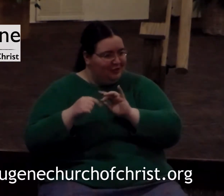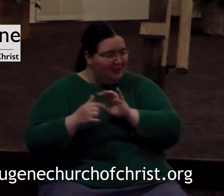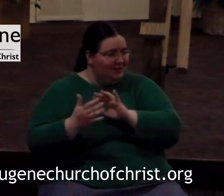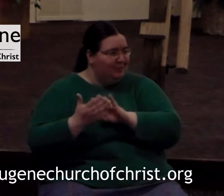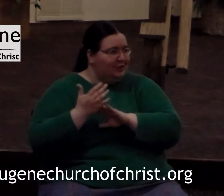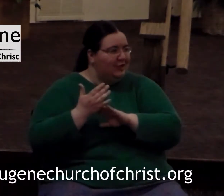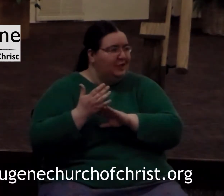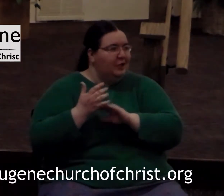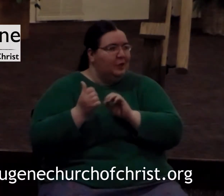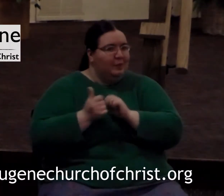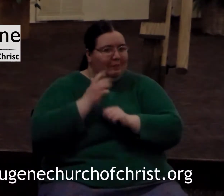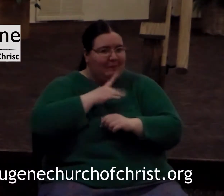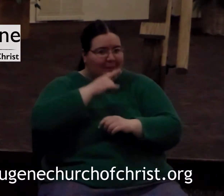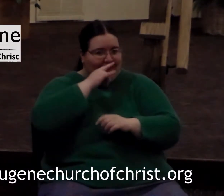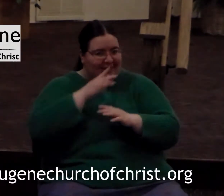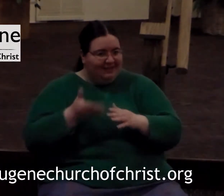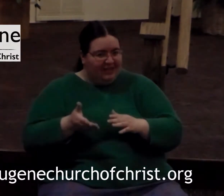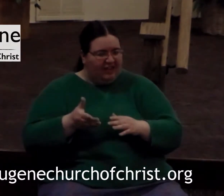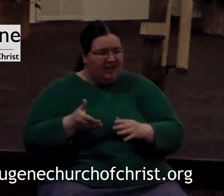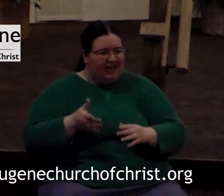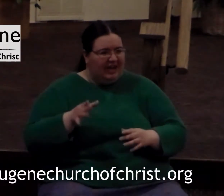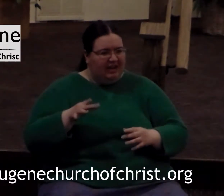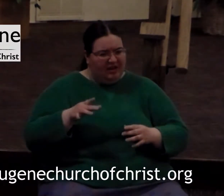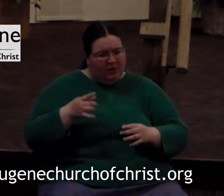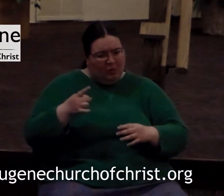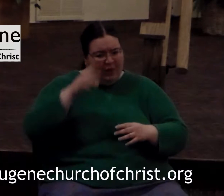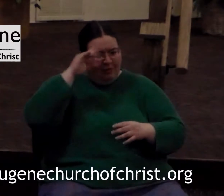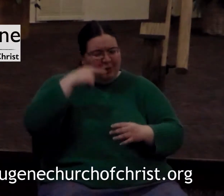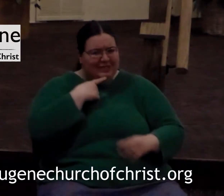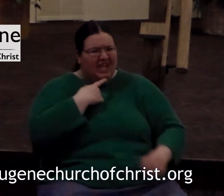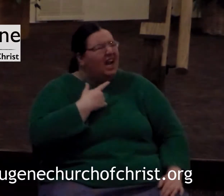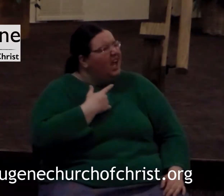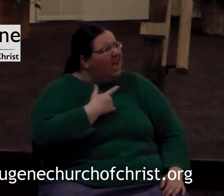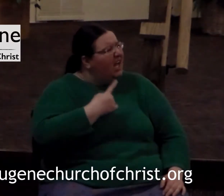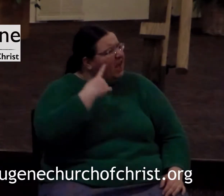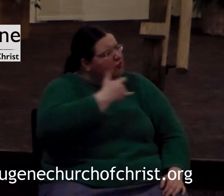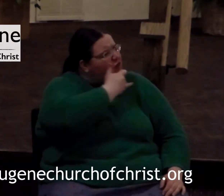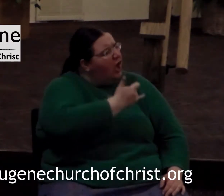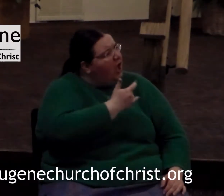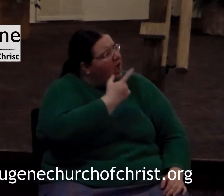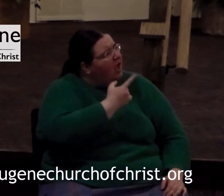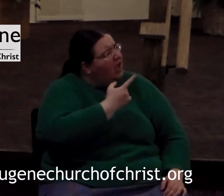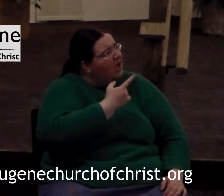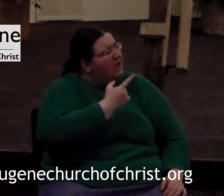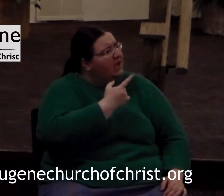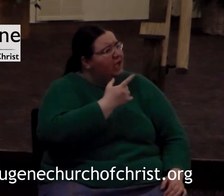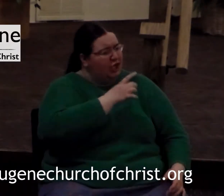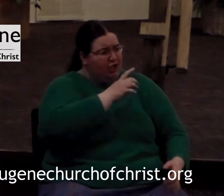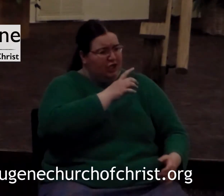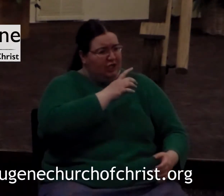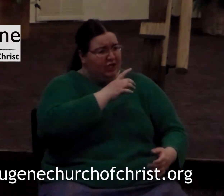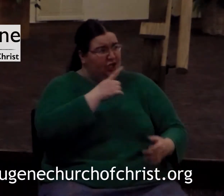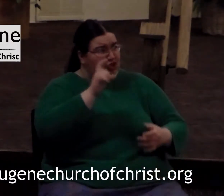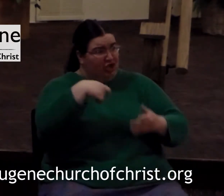the kids said, "That doesn't sound right. We're not supposed to be, there are sins. Do I need to write these down? There are sins we're okay